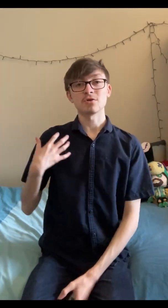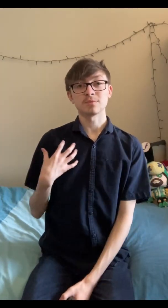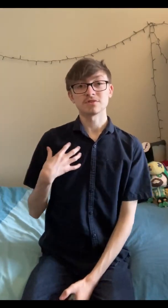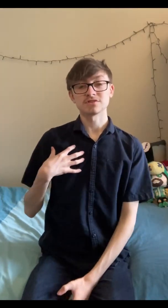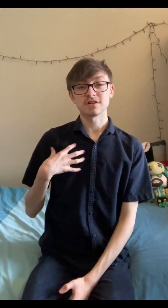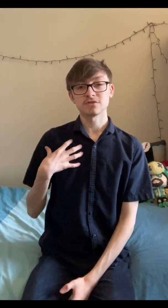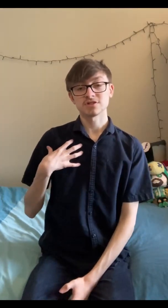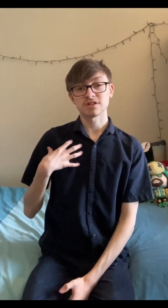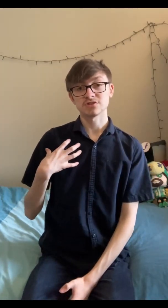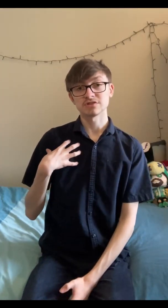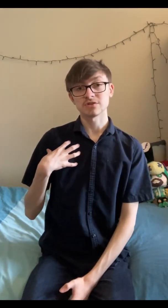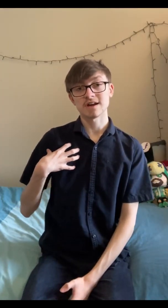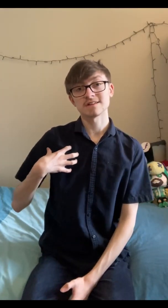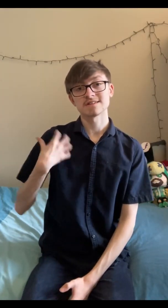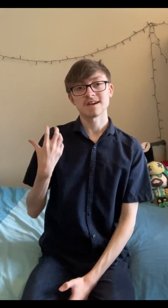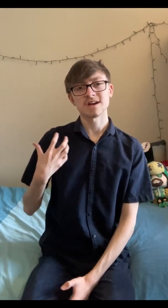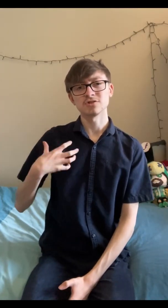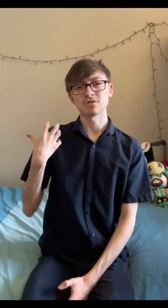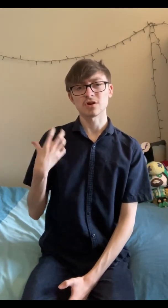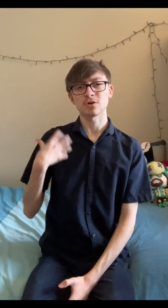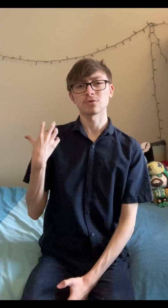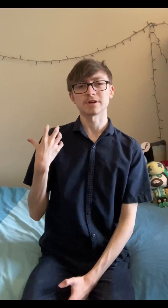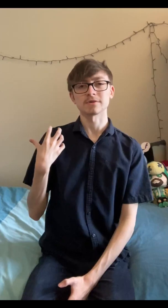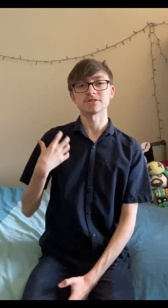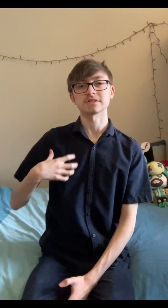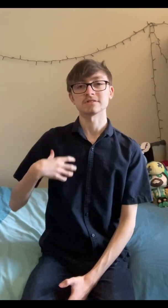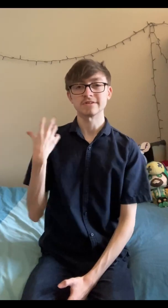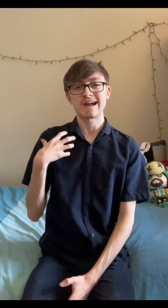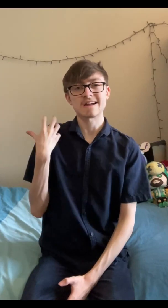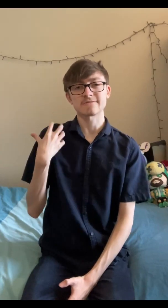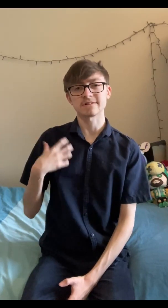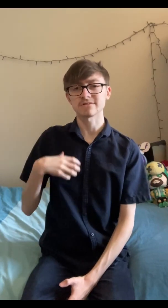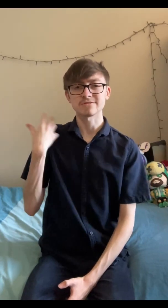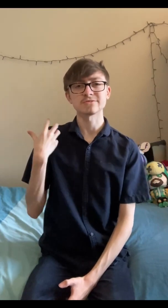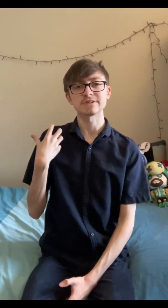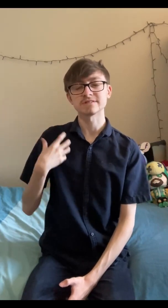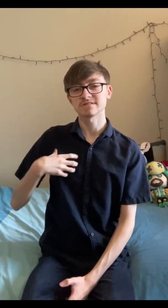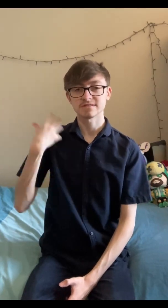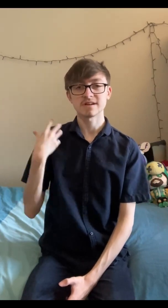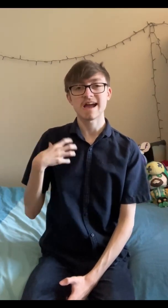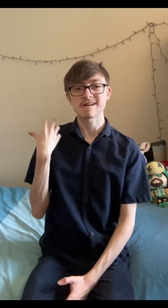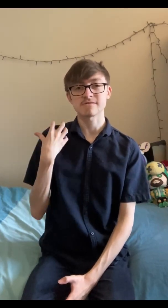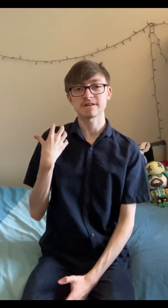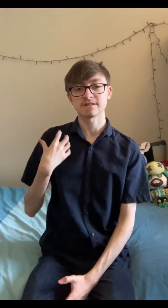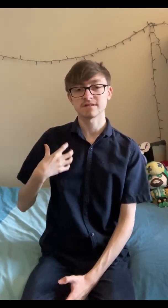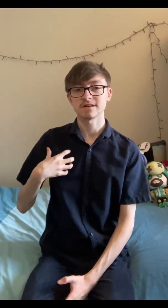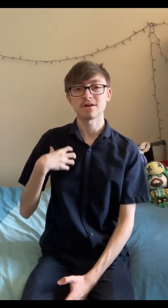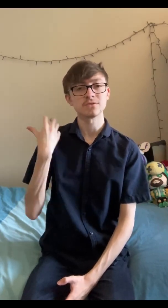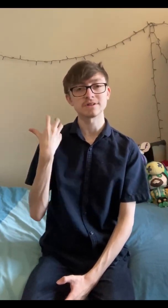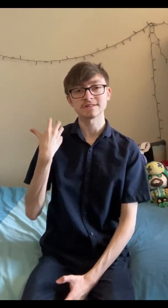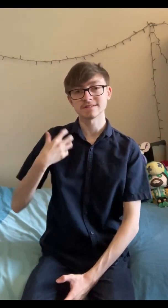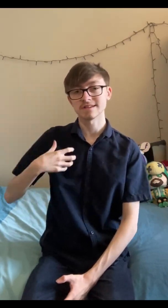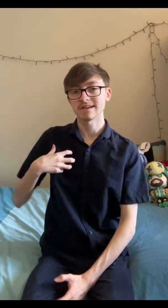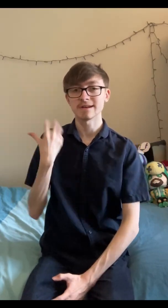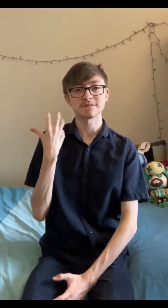up to the side of your chest using your hand and you do like a clawing motion. Like you're angry, like you're annoyed. Angry, annoyed,